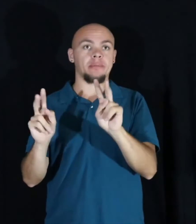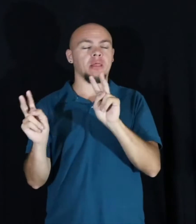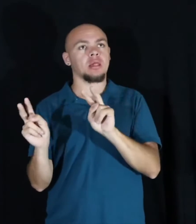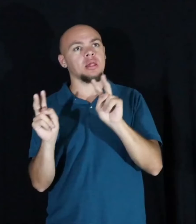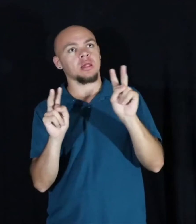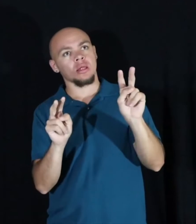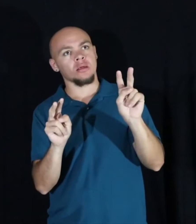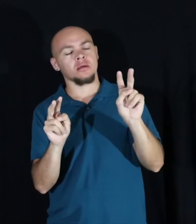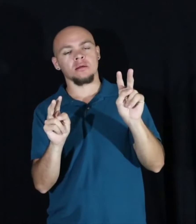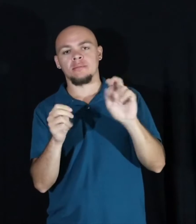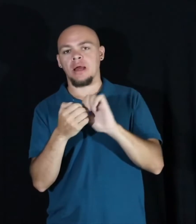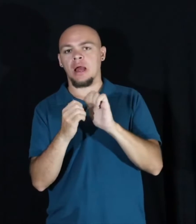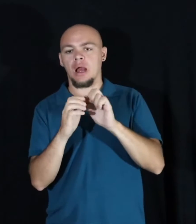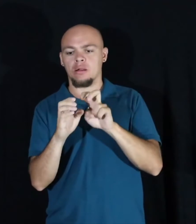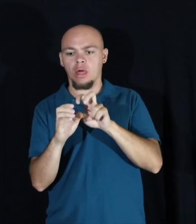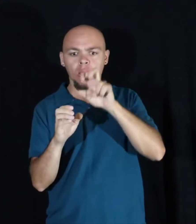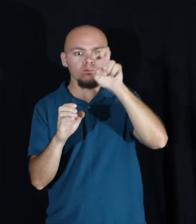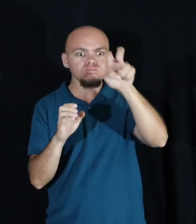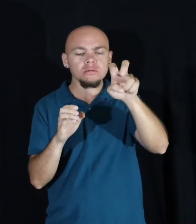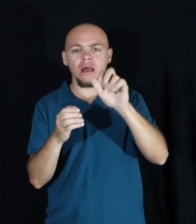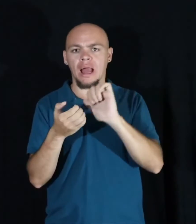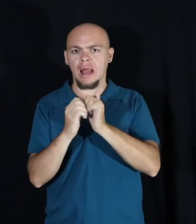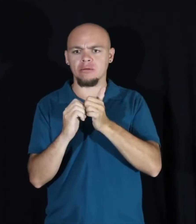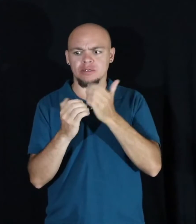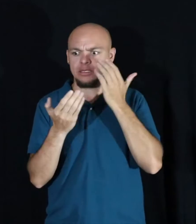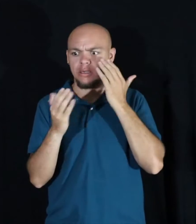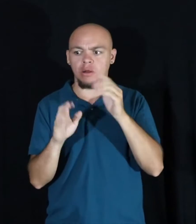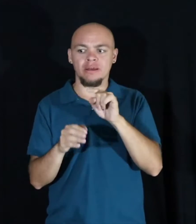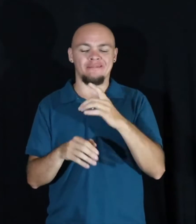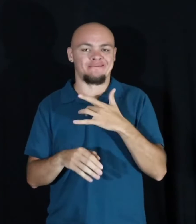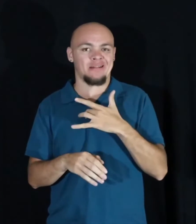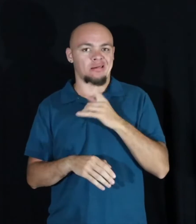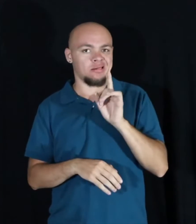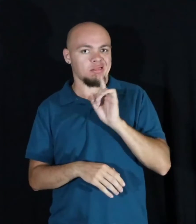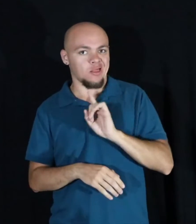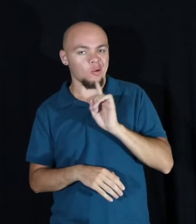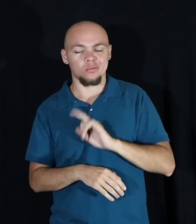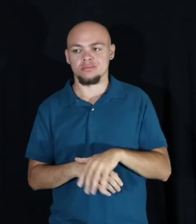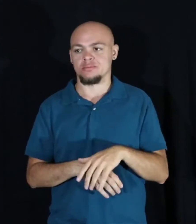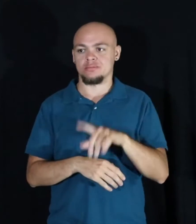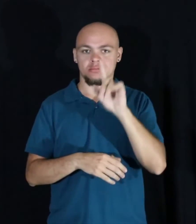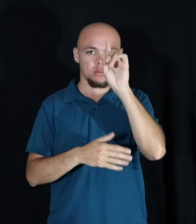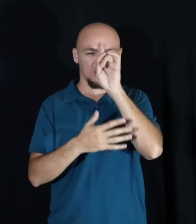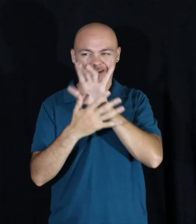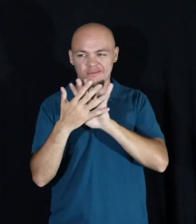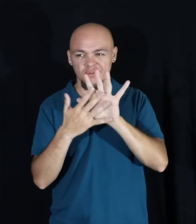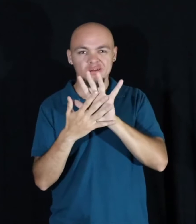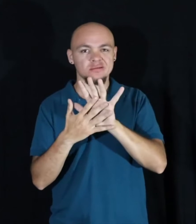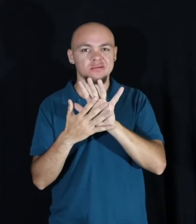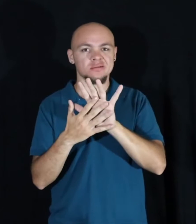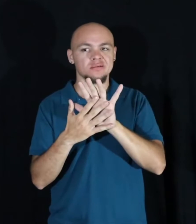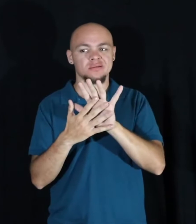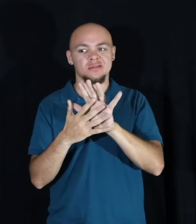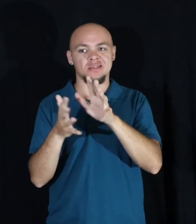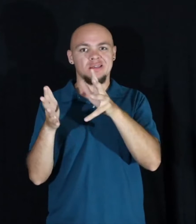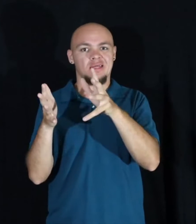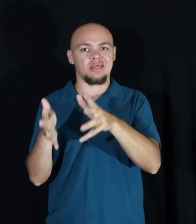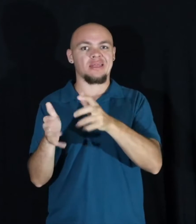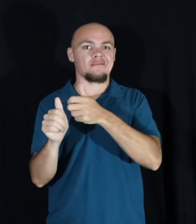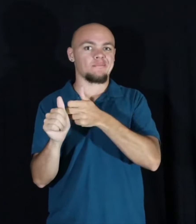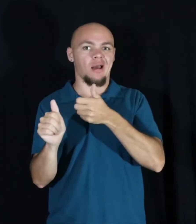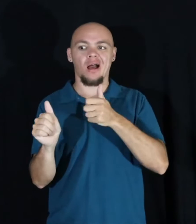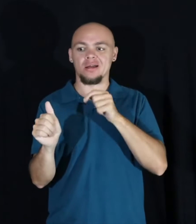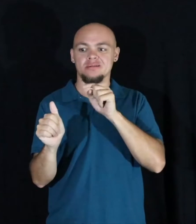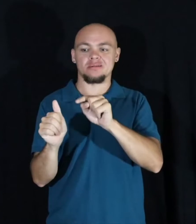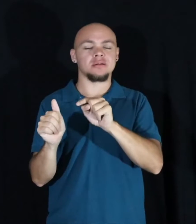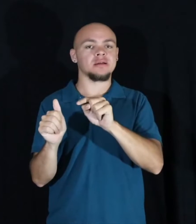couldn't figure out how to get back to them. He talked about being alone, confused, and left behind. His description